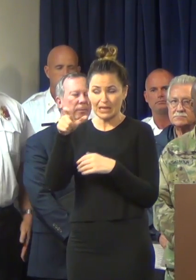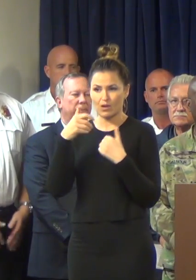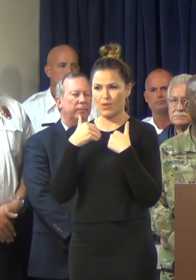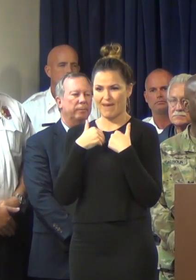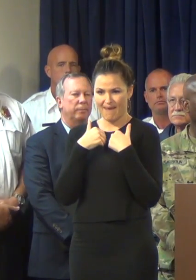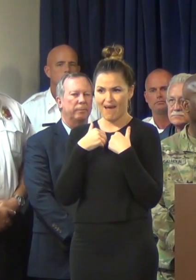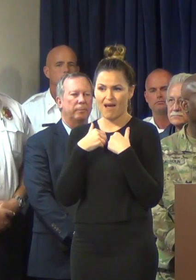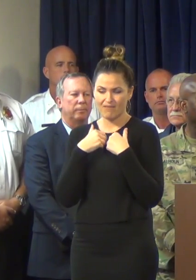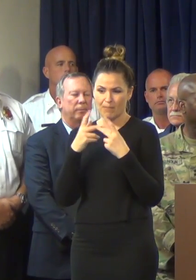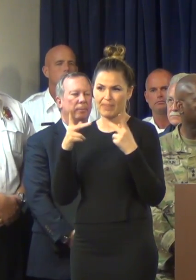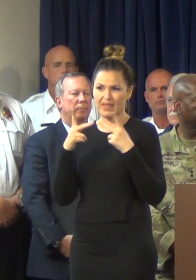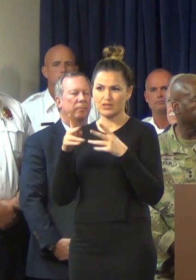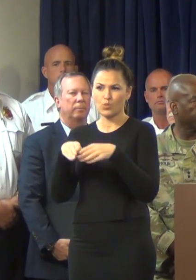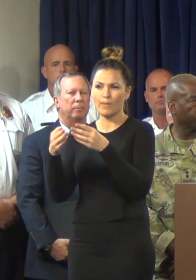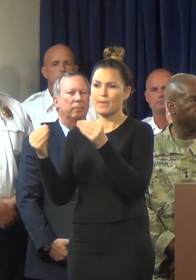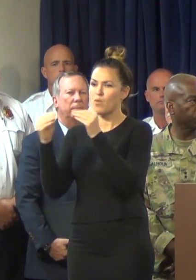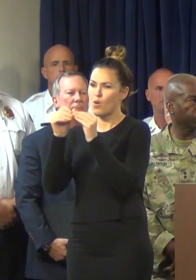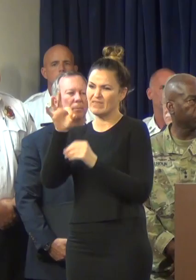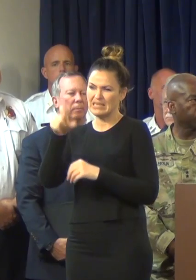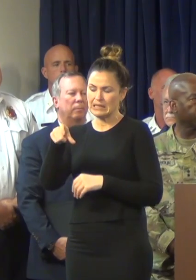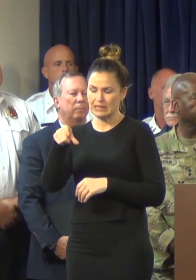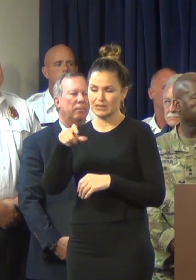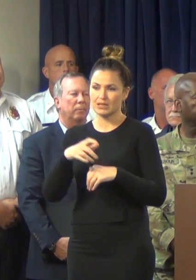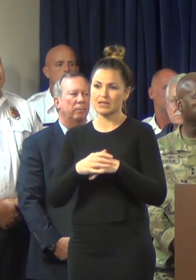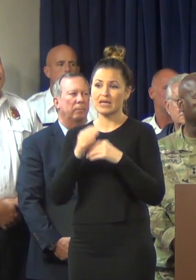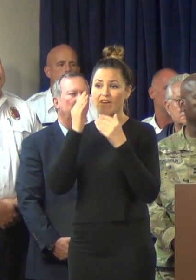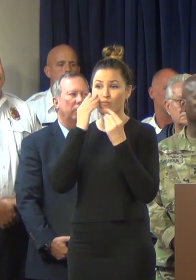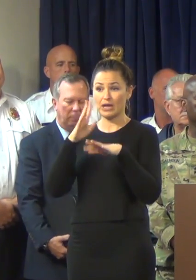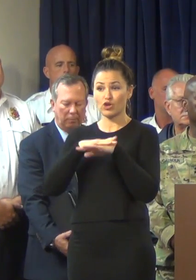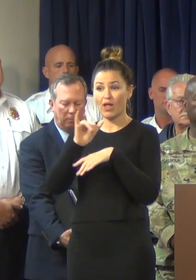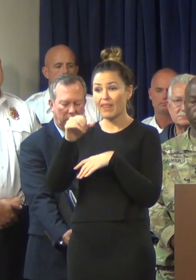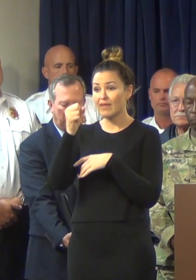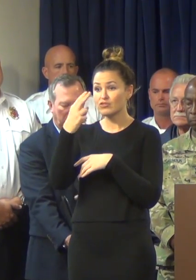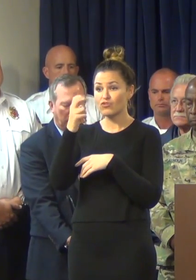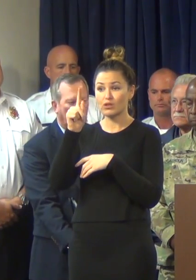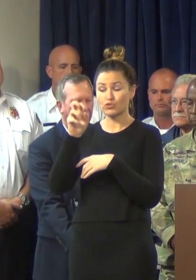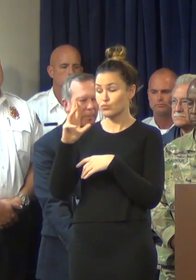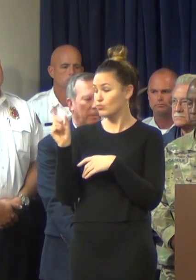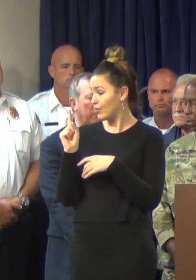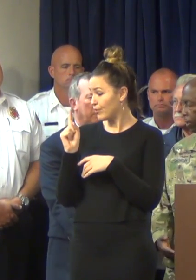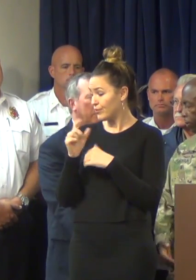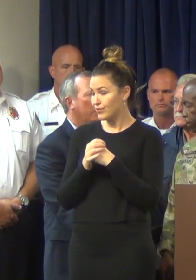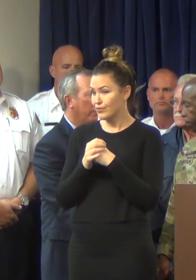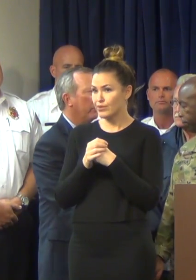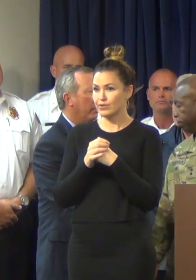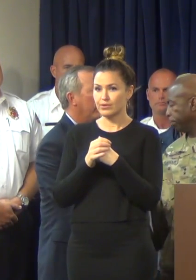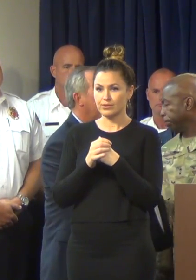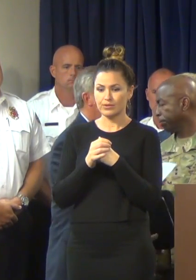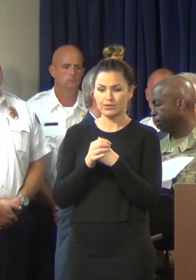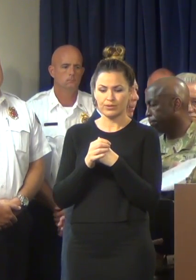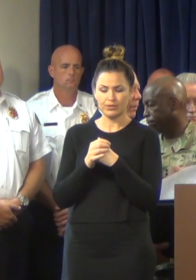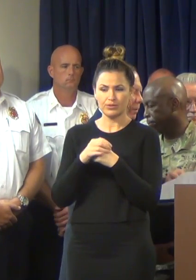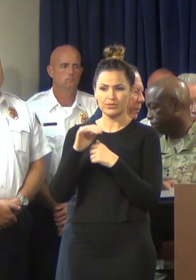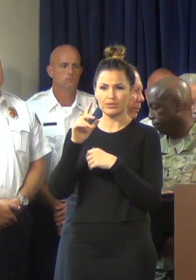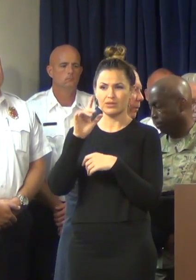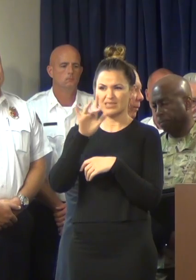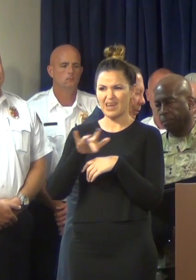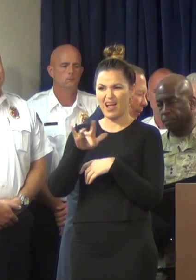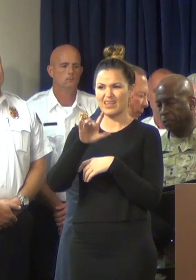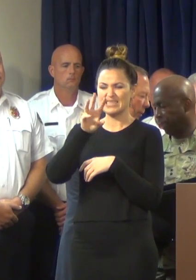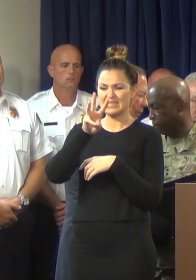have the capacity to open additional shelters. The information on those shelters would be at 630 City. Dial